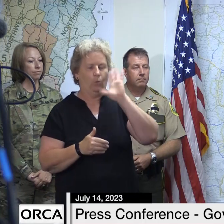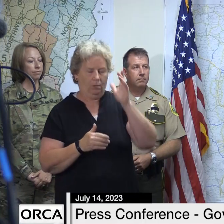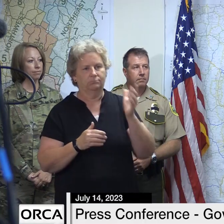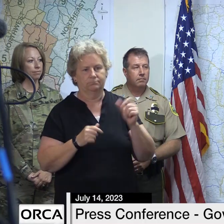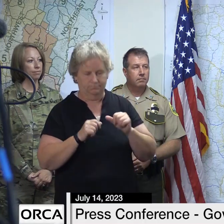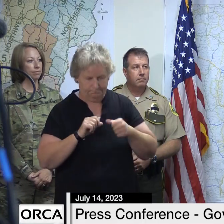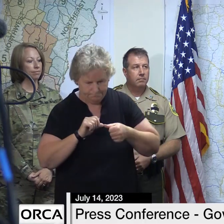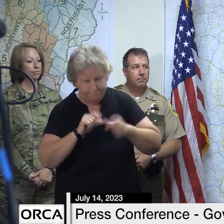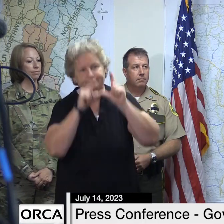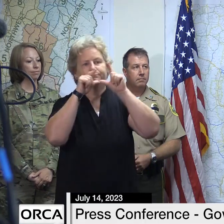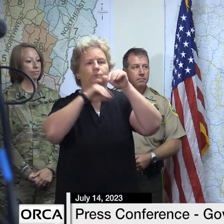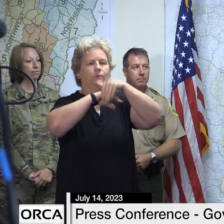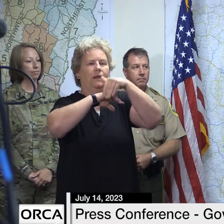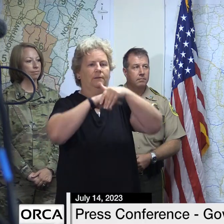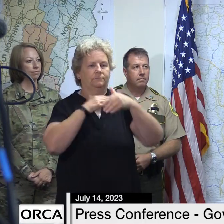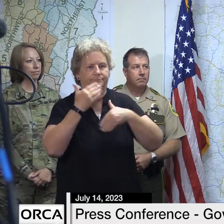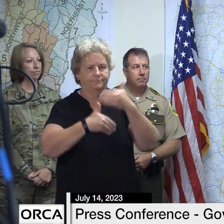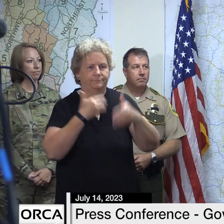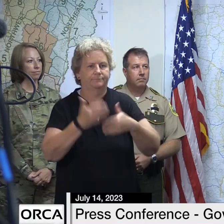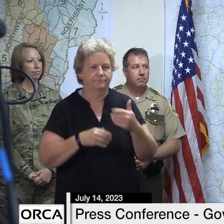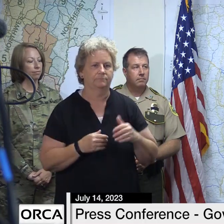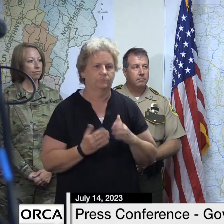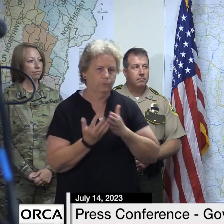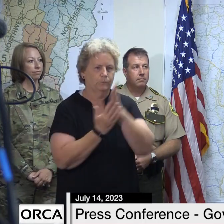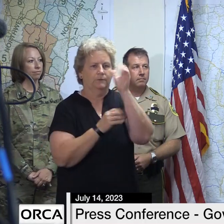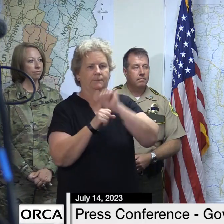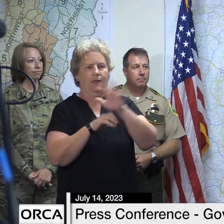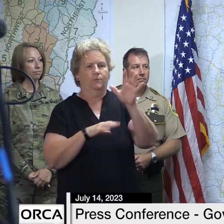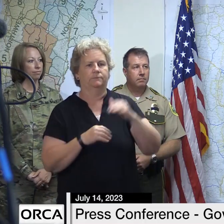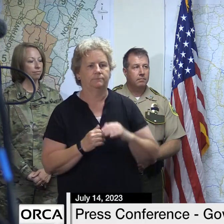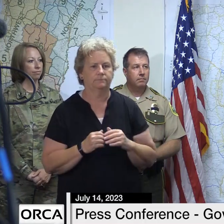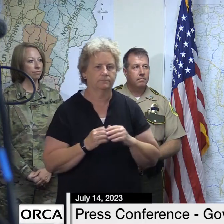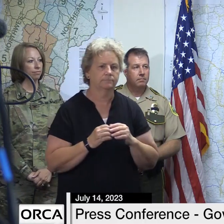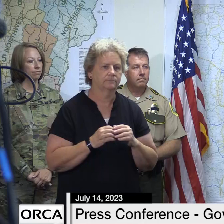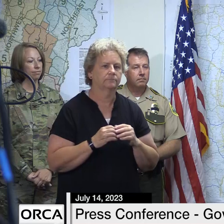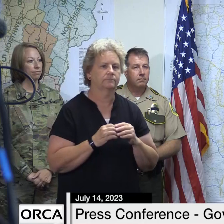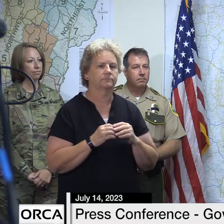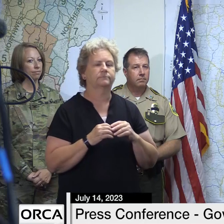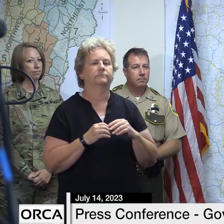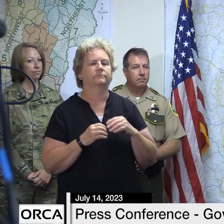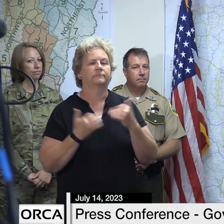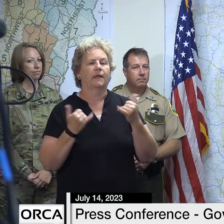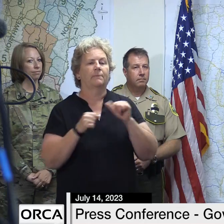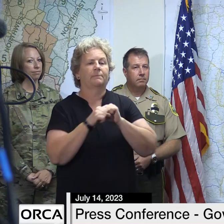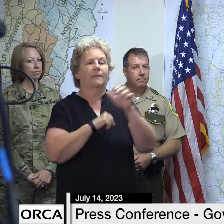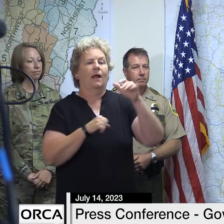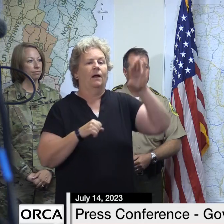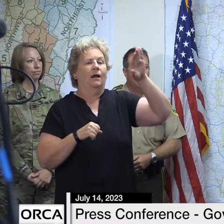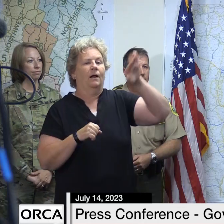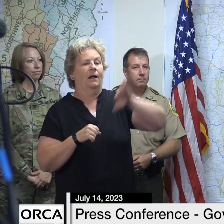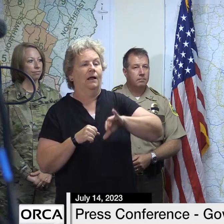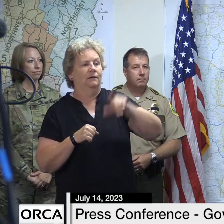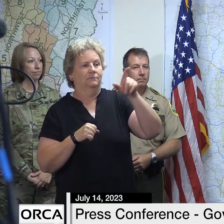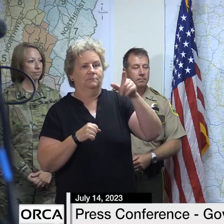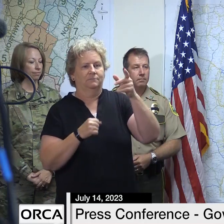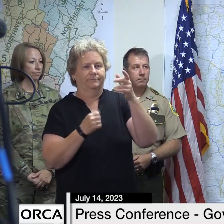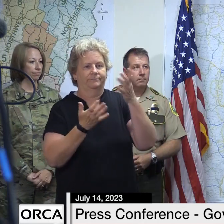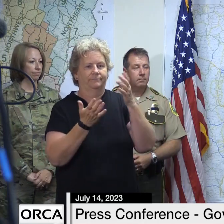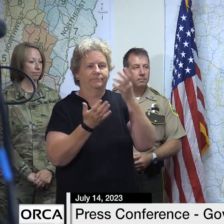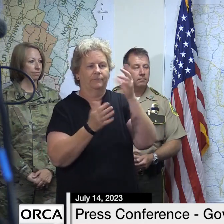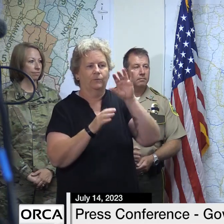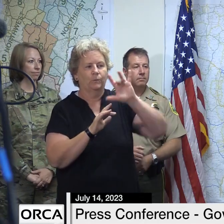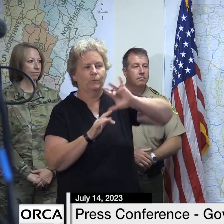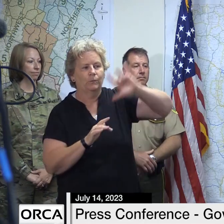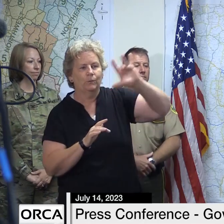East Wallingford does have a large slope failure, and frankly, it's getting worse. There's a lot of work left to do on that line